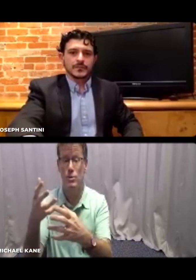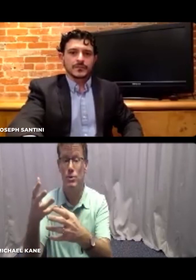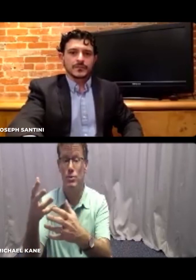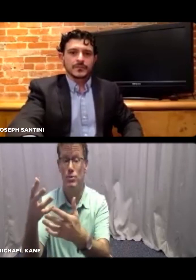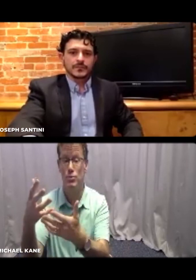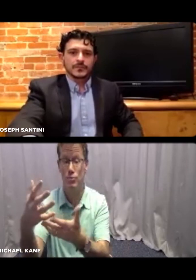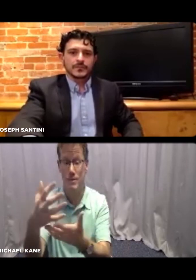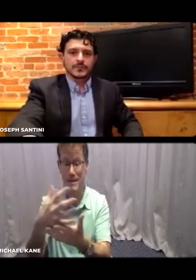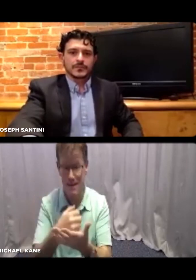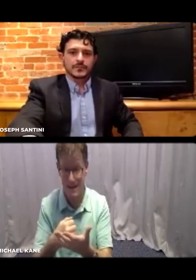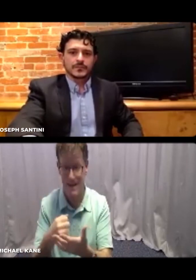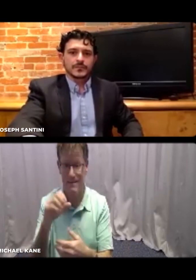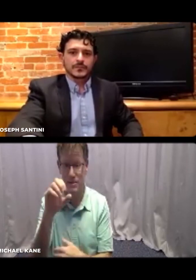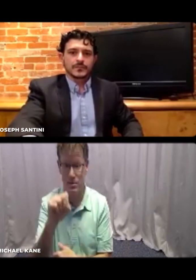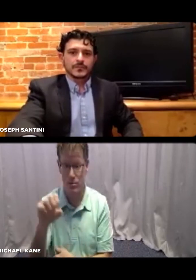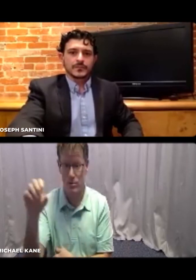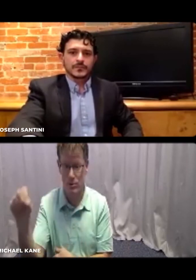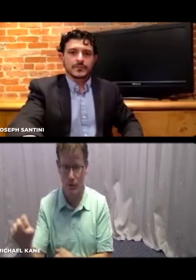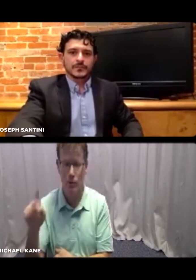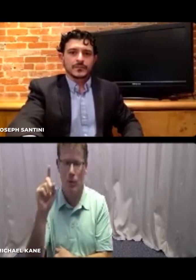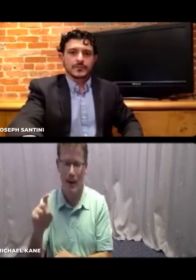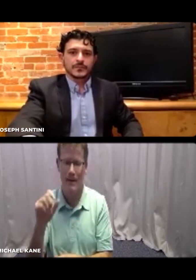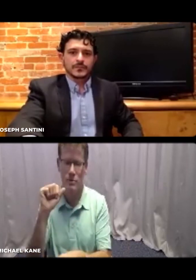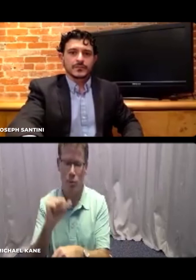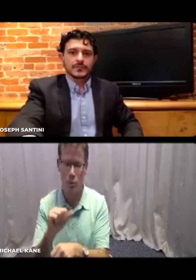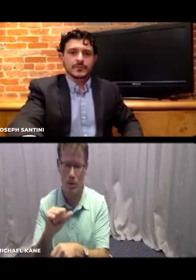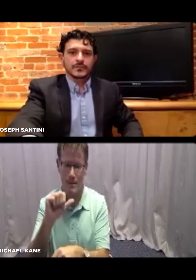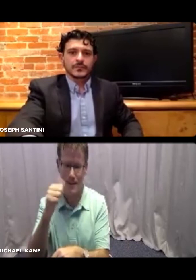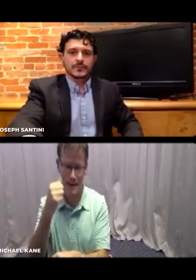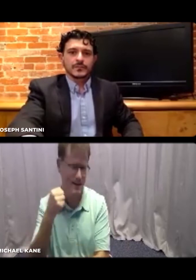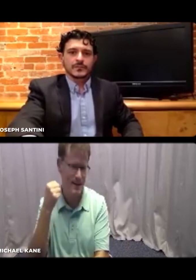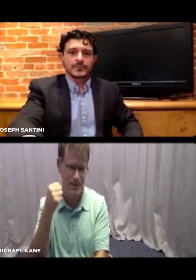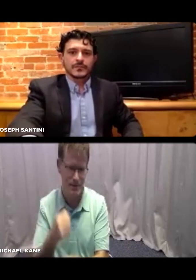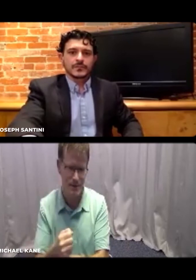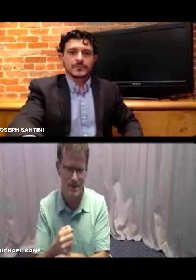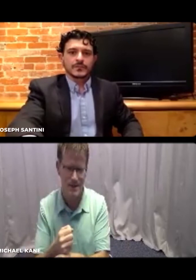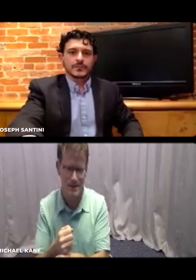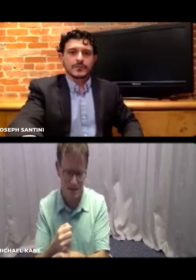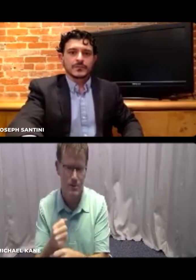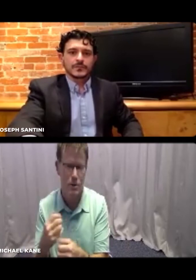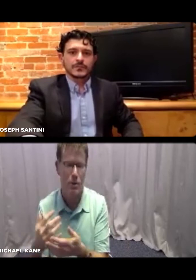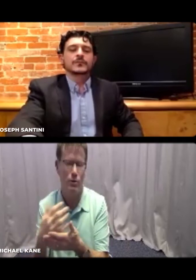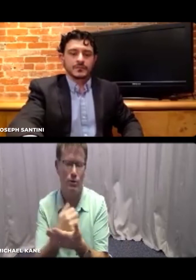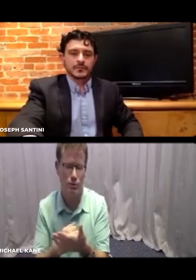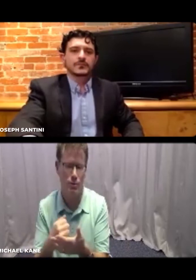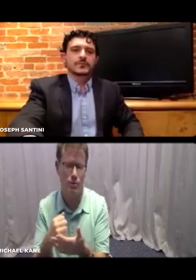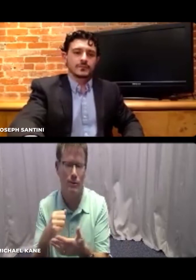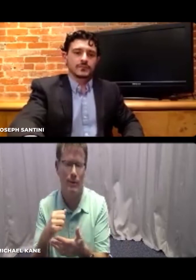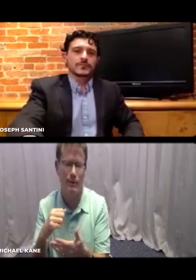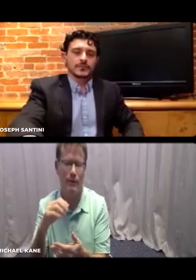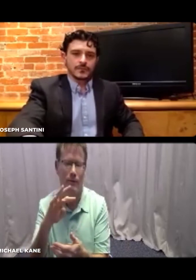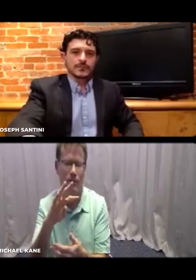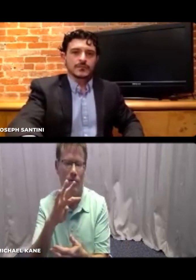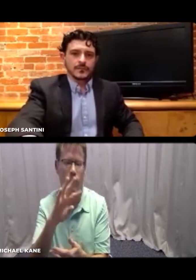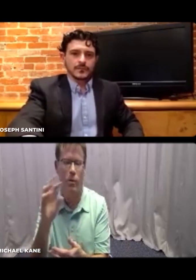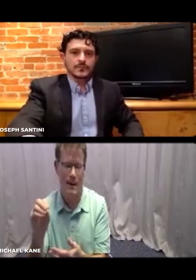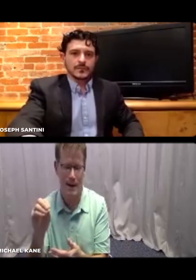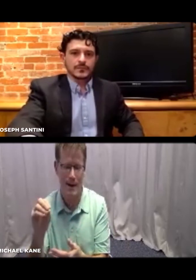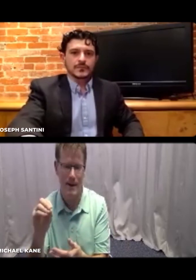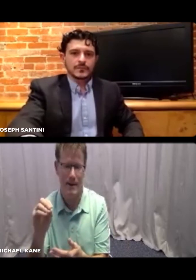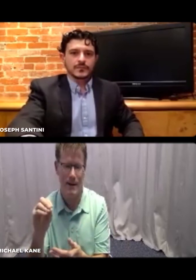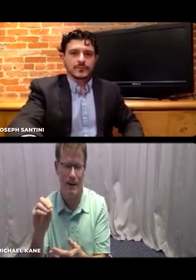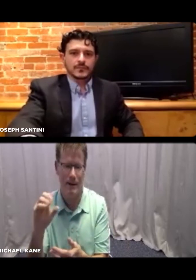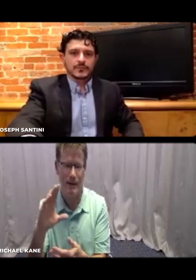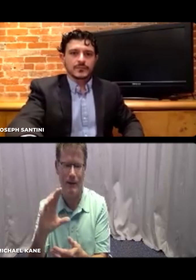So in order to receive Social Security, you have to have worked 10 years to earn 40